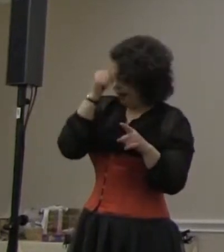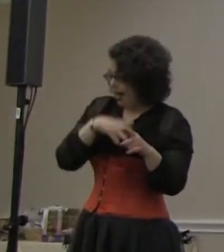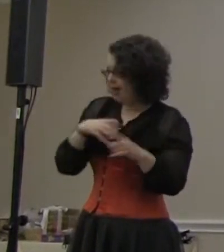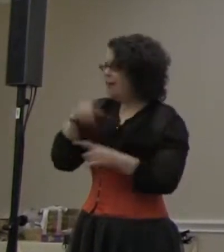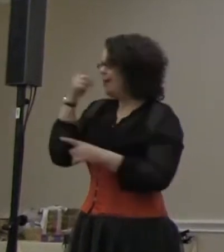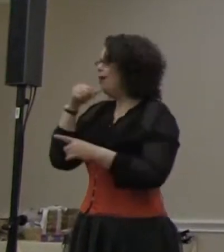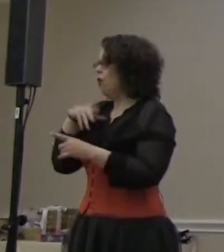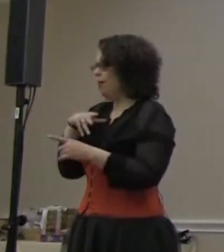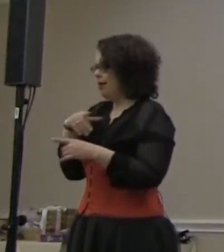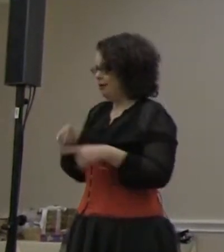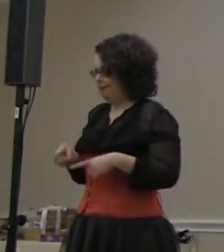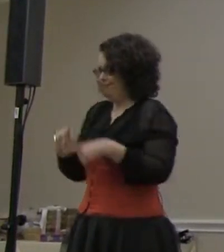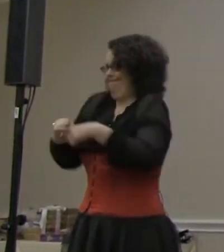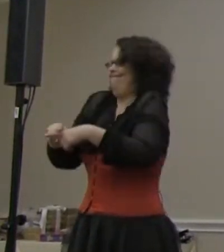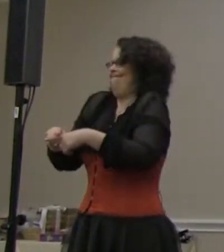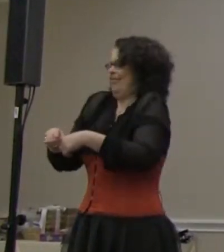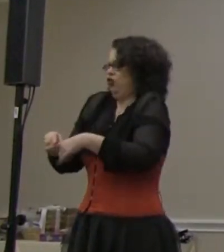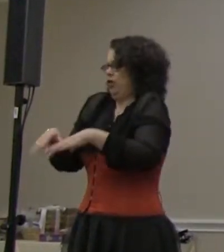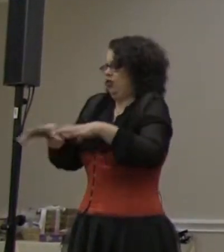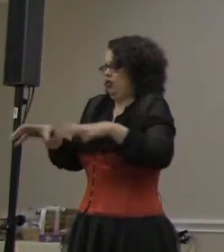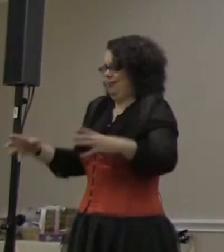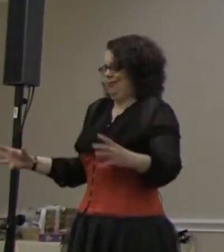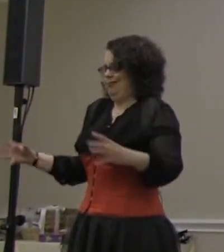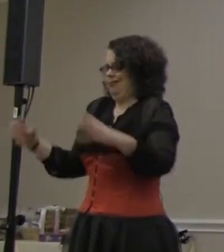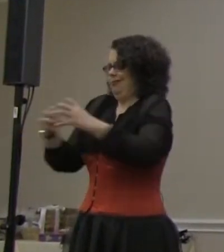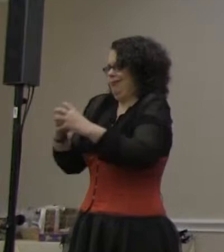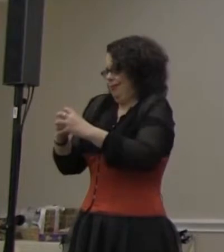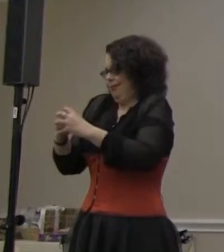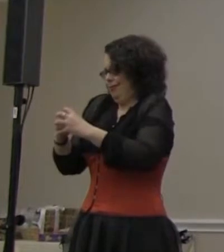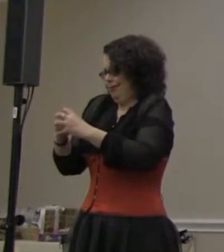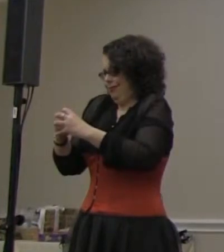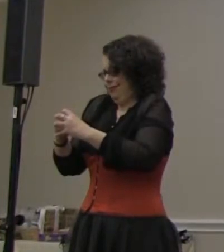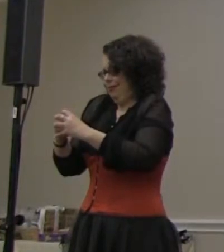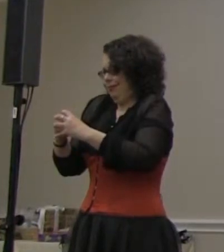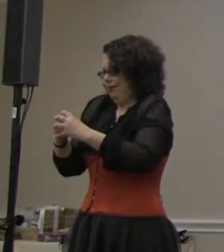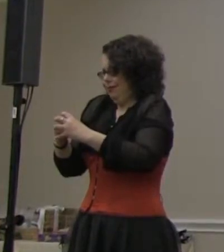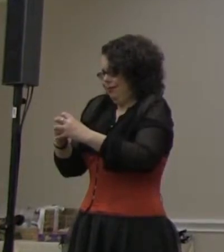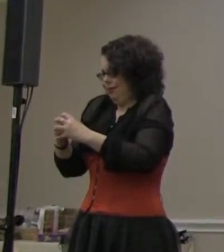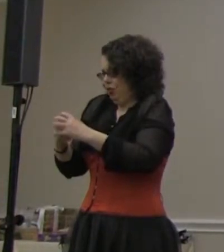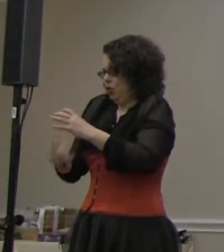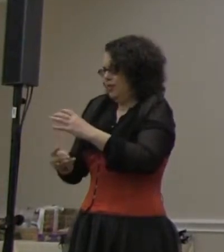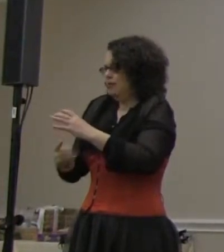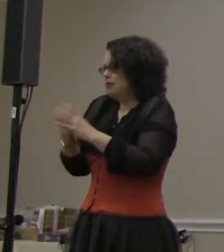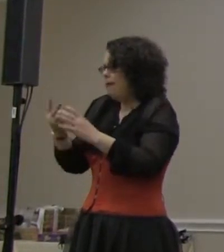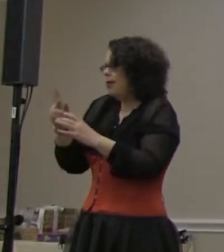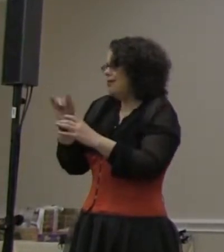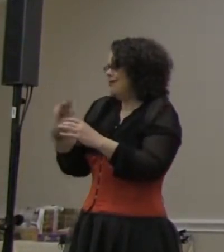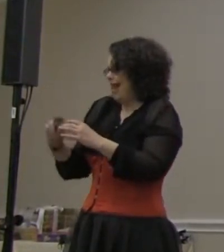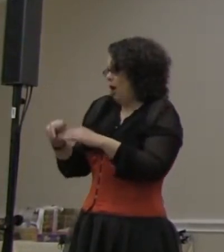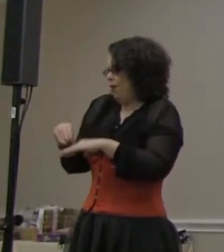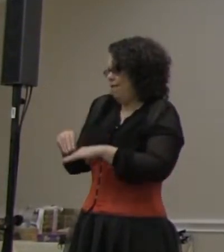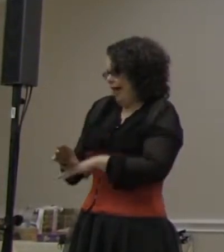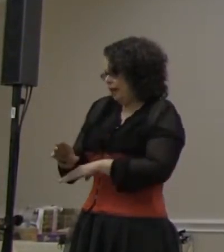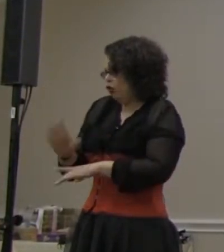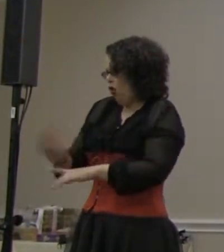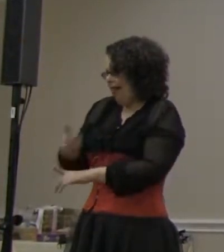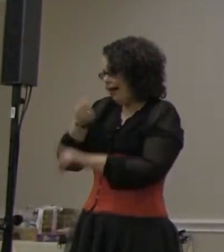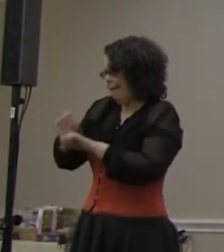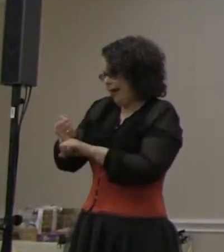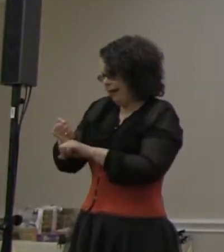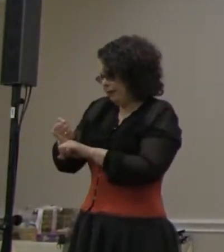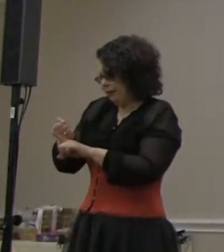women reside at an intersection of two kinds of oppression that has a doubling down effect on the